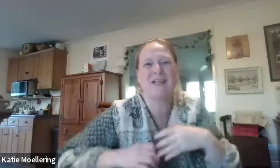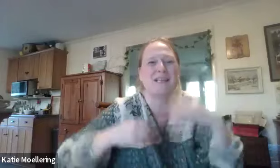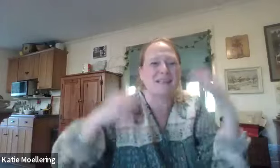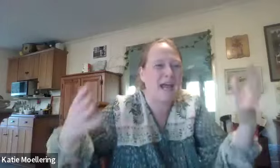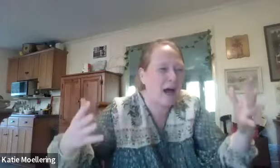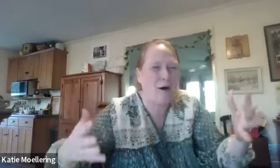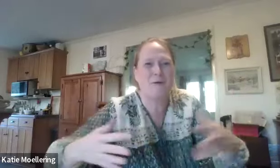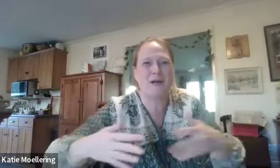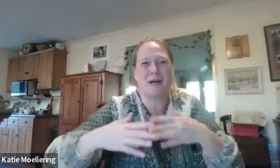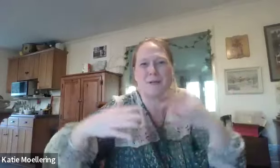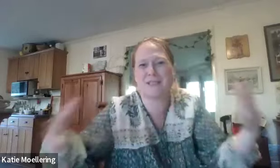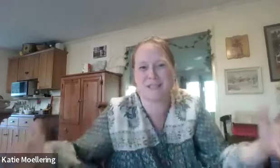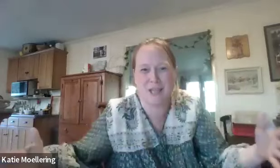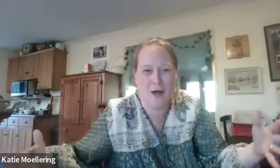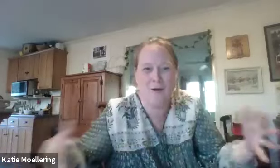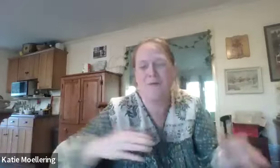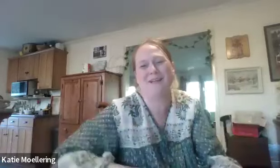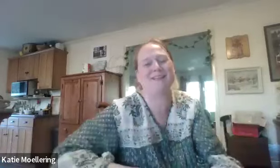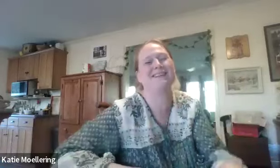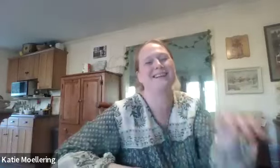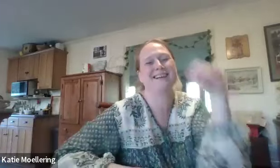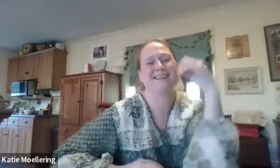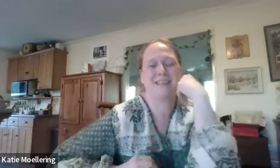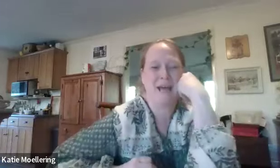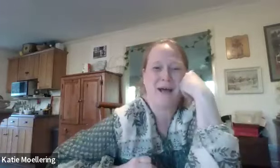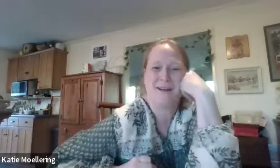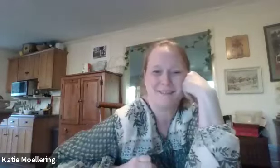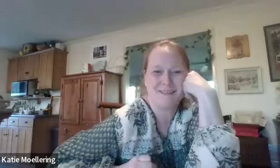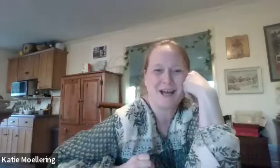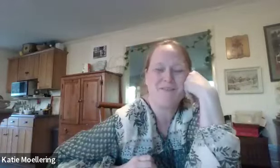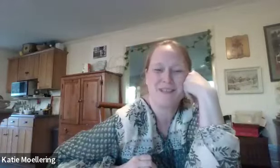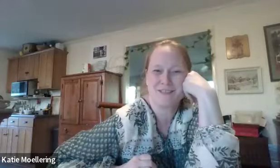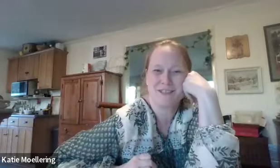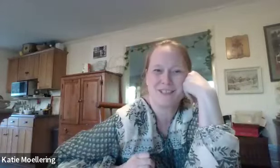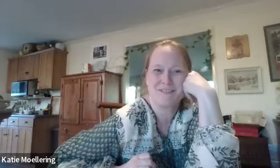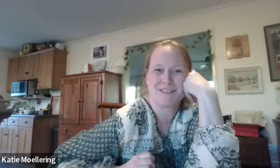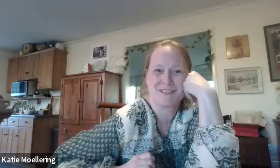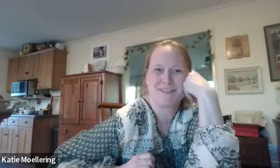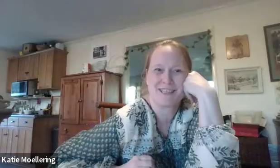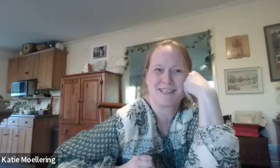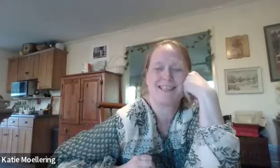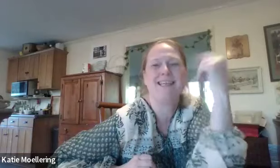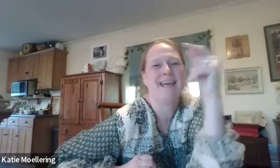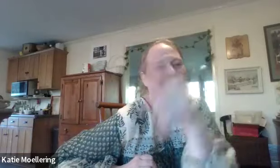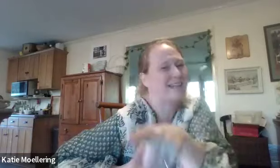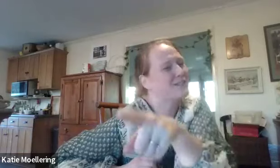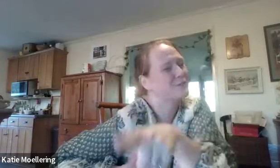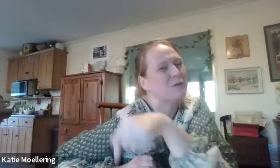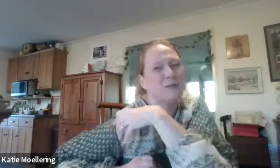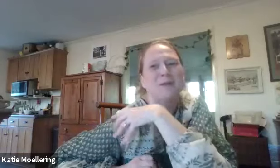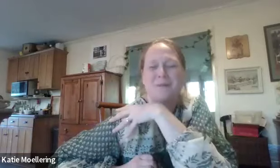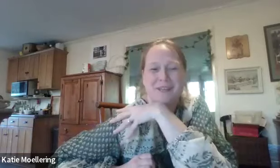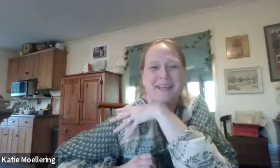like loud and going slow. And yeah, it was obvious when Jillian was doing it. I was like, yeah, she's real fluid with